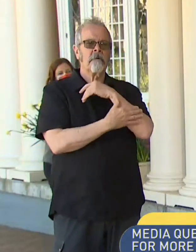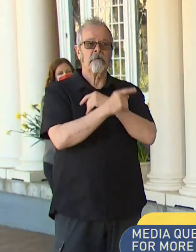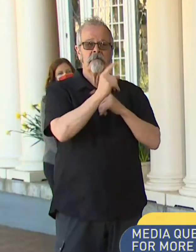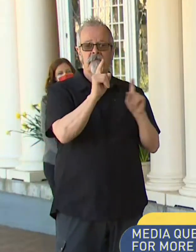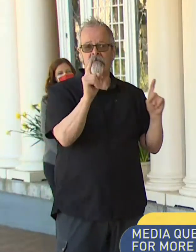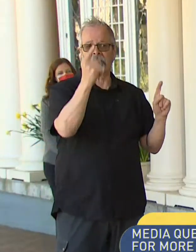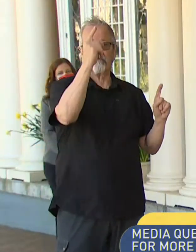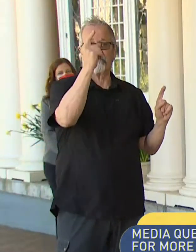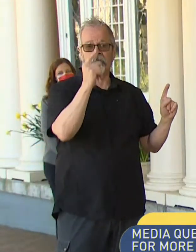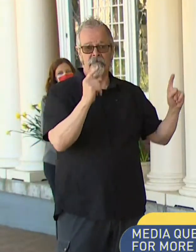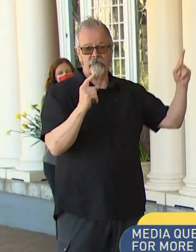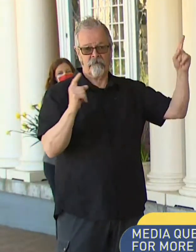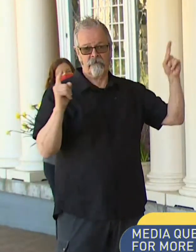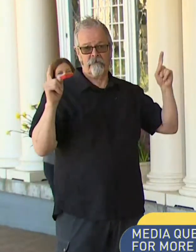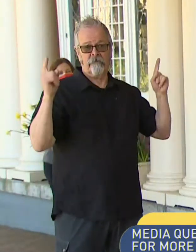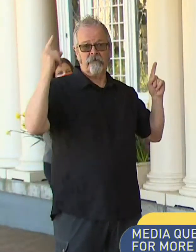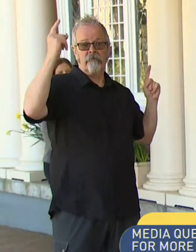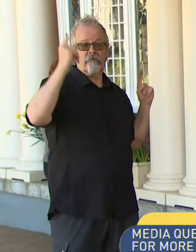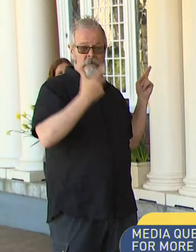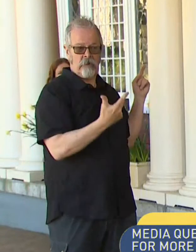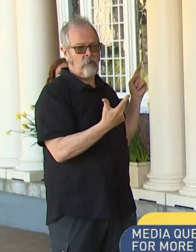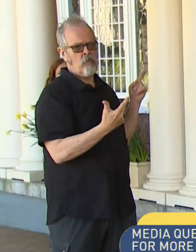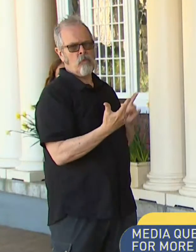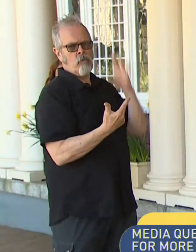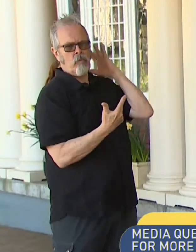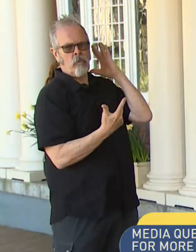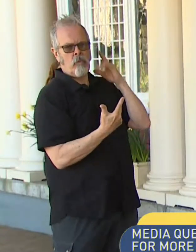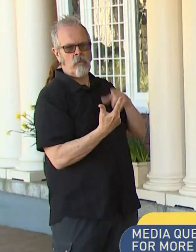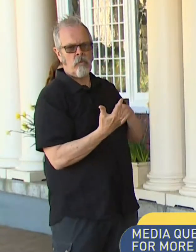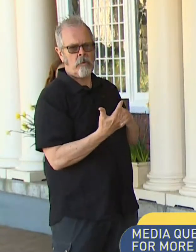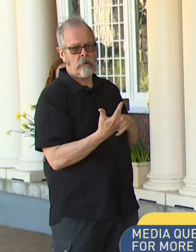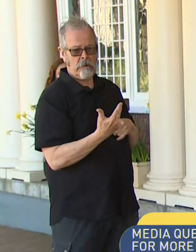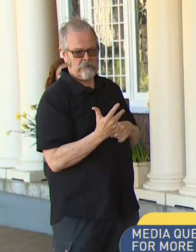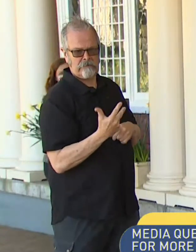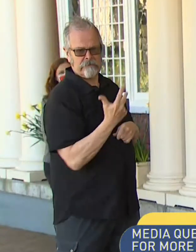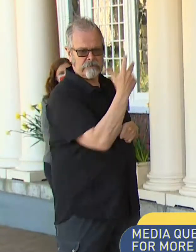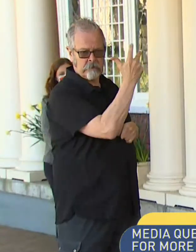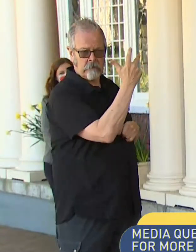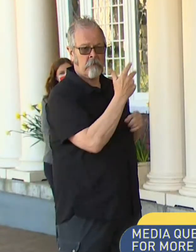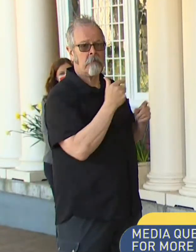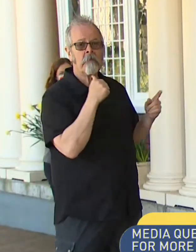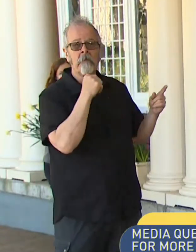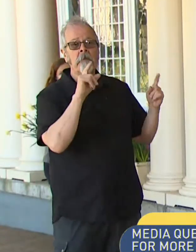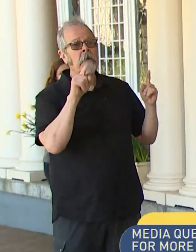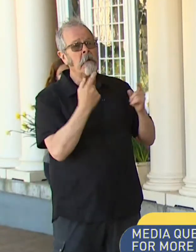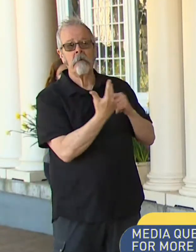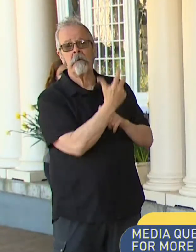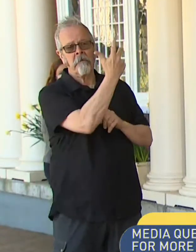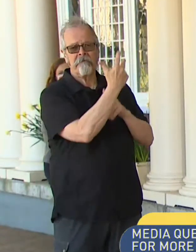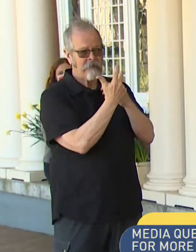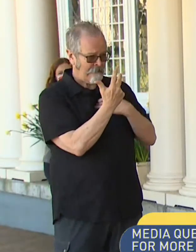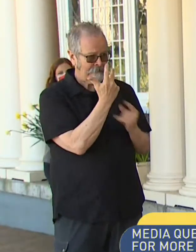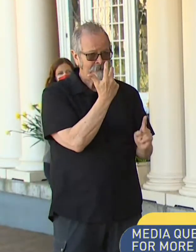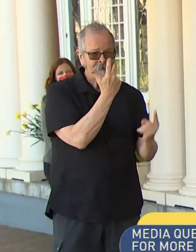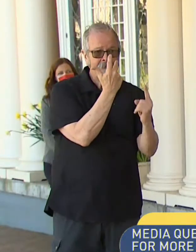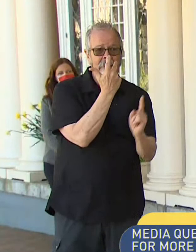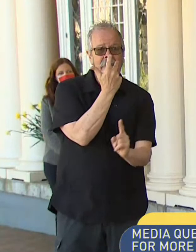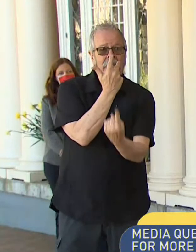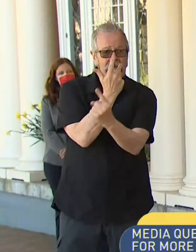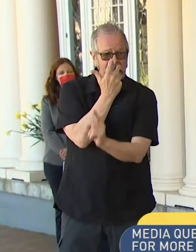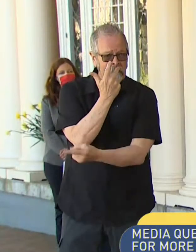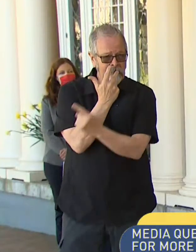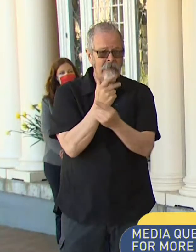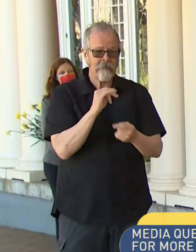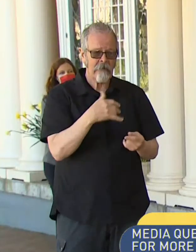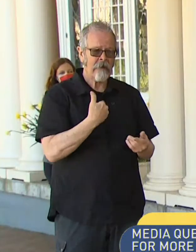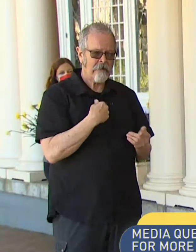are going up. So it's not just these 3. I'll get you I will send to you a specific list of those counties,